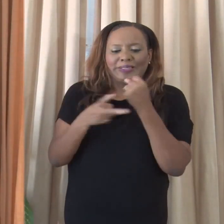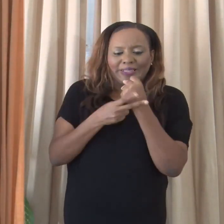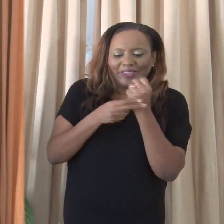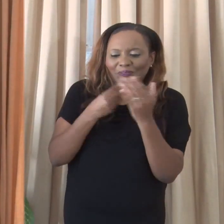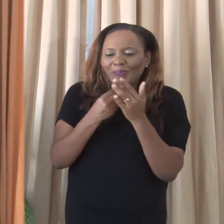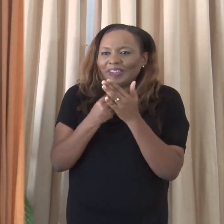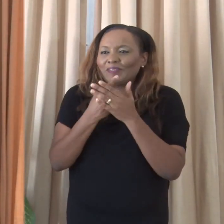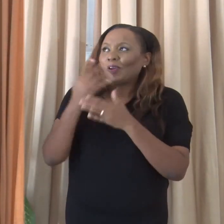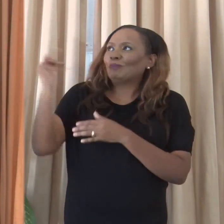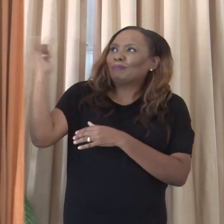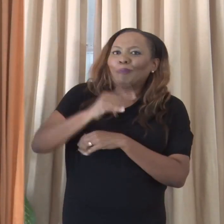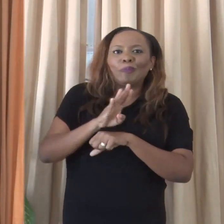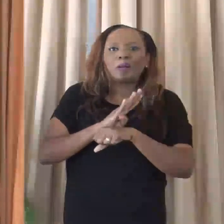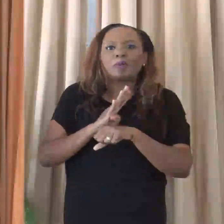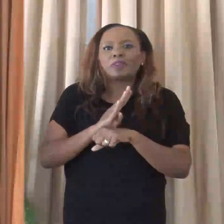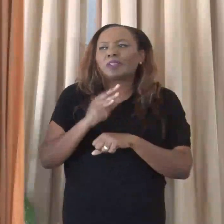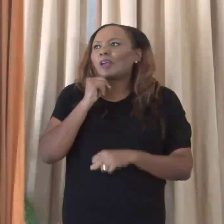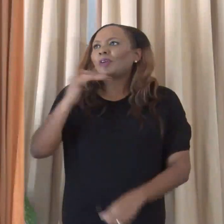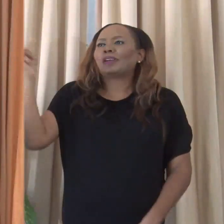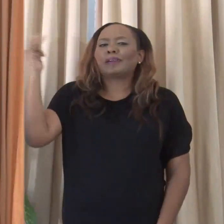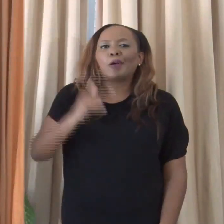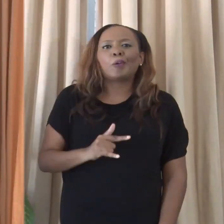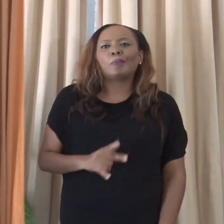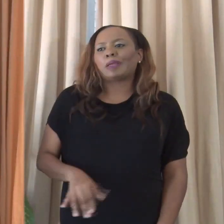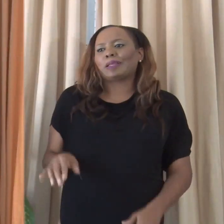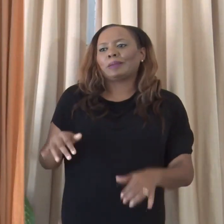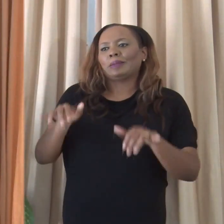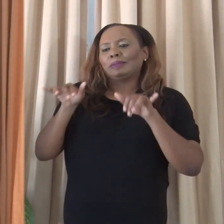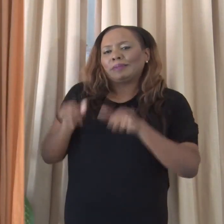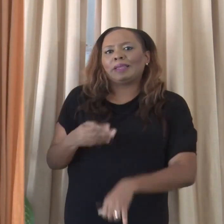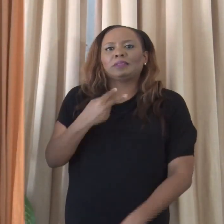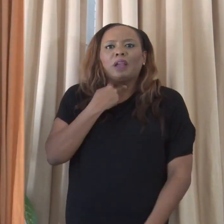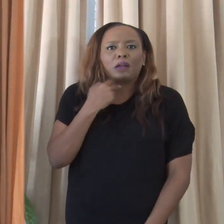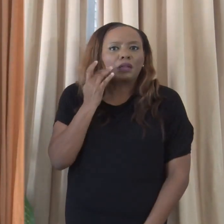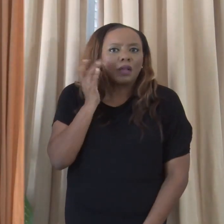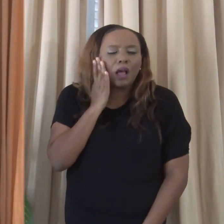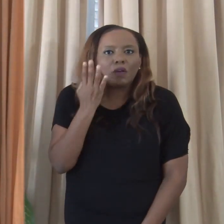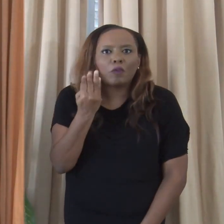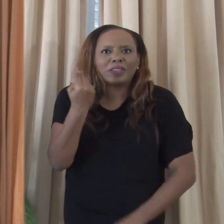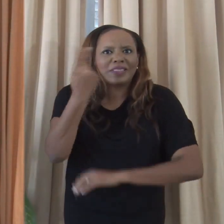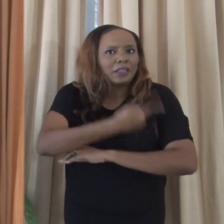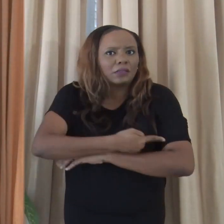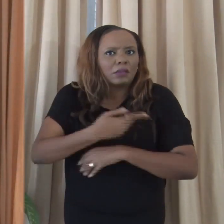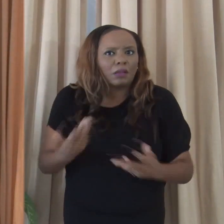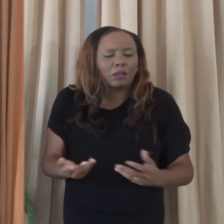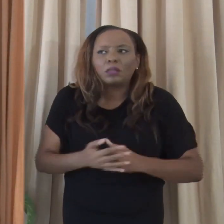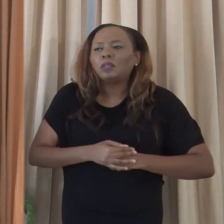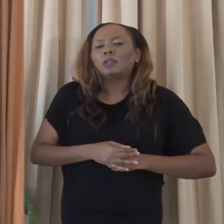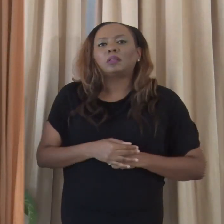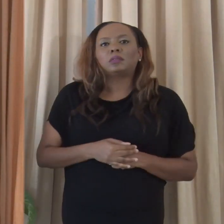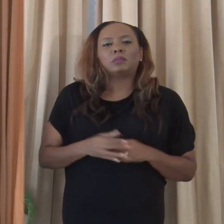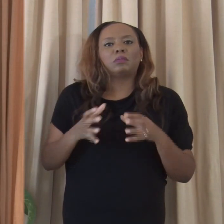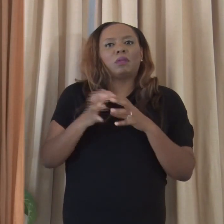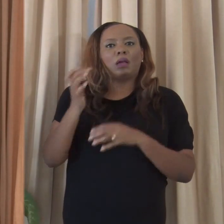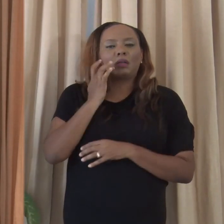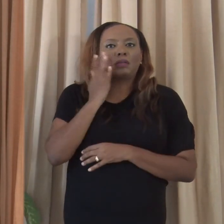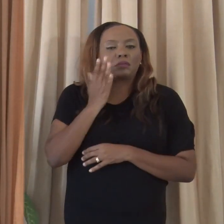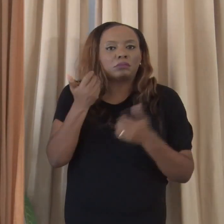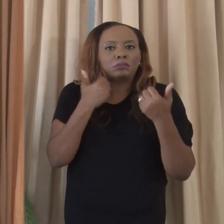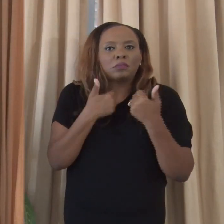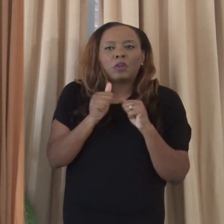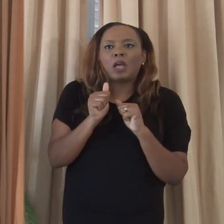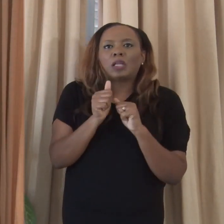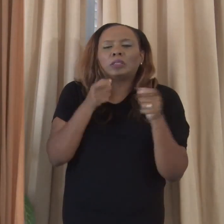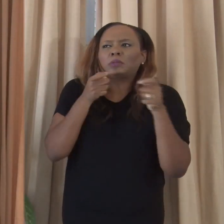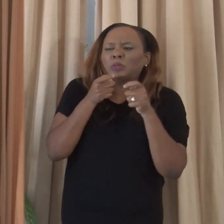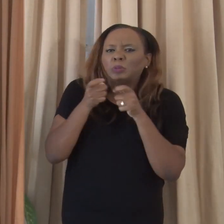quarantine. So therefore, the change in bookings and the cancellations and so on is still something that a lot of hotels are trying to grapple